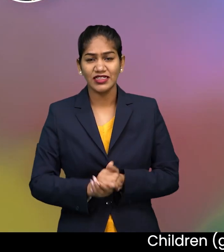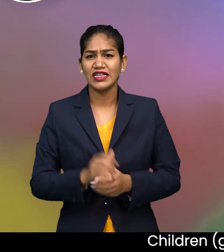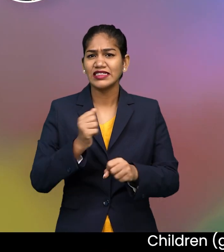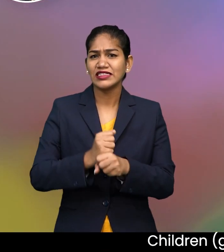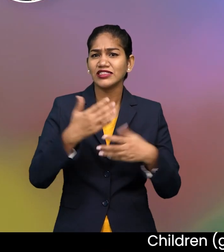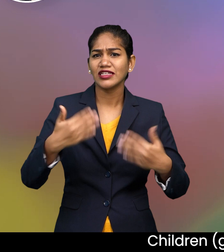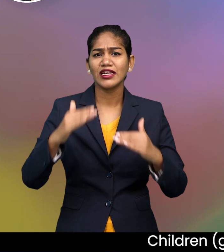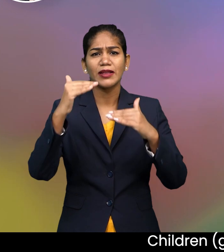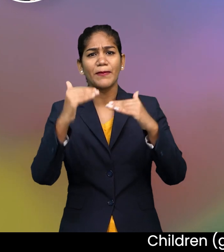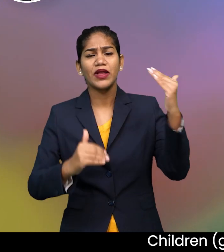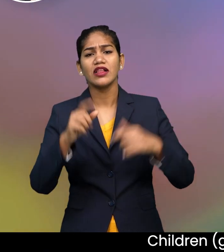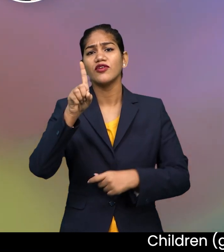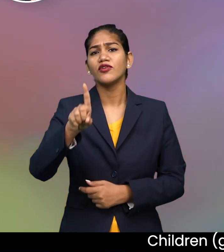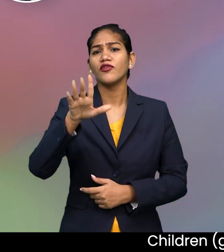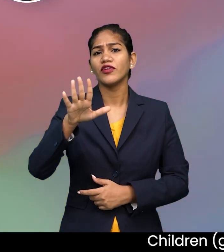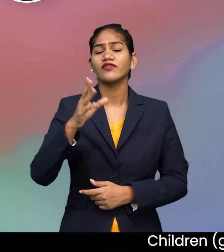generally below 15 years.